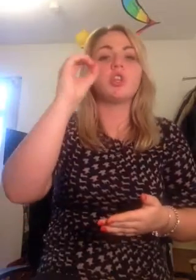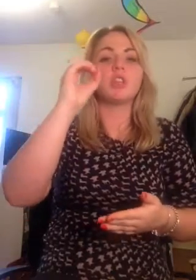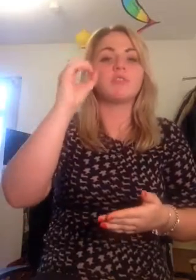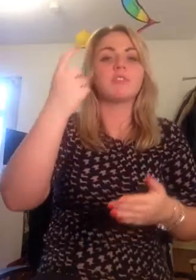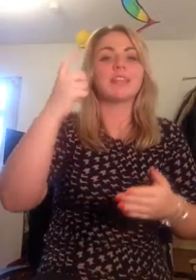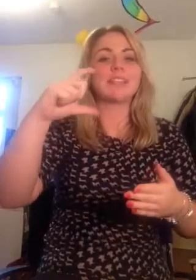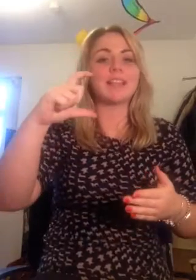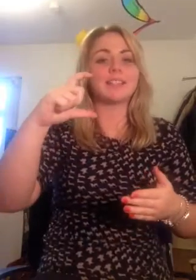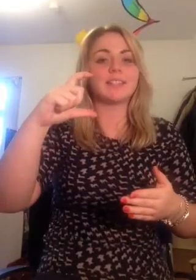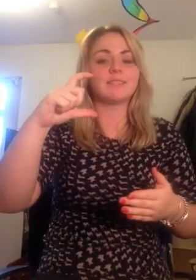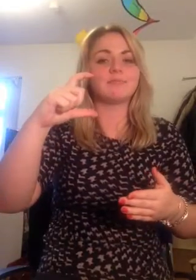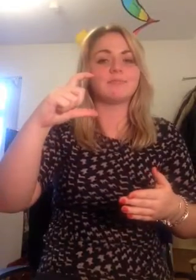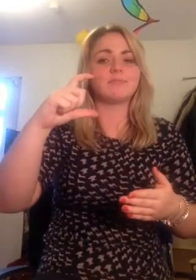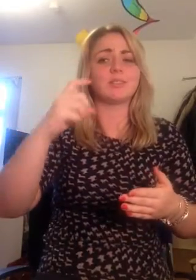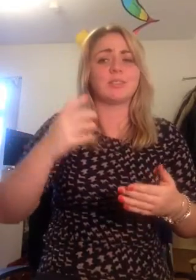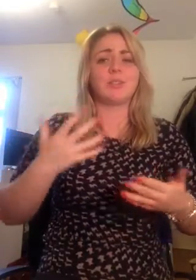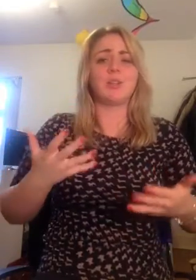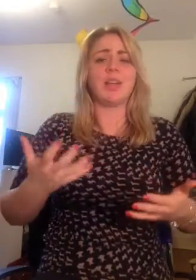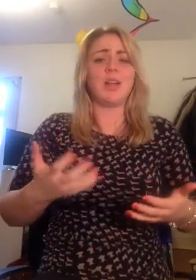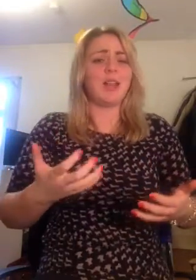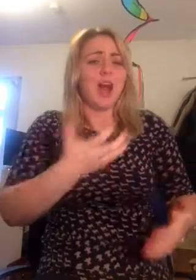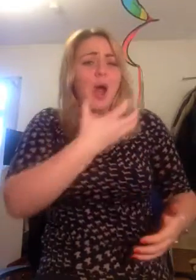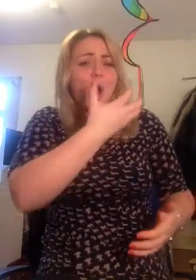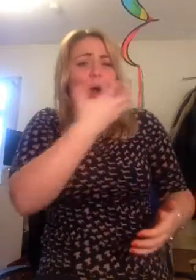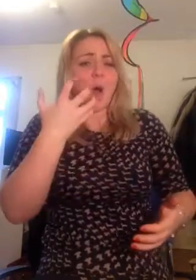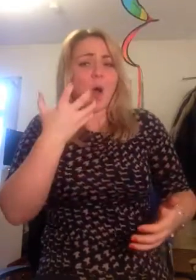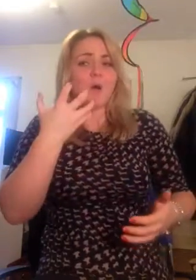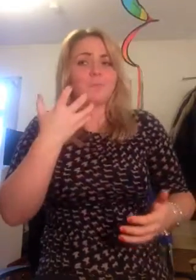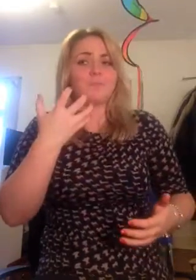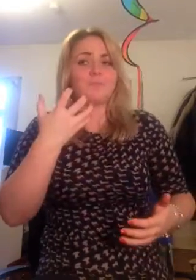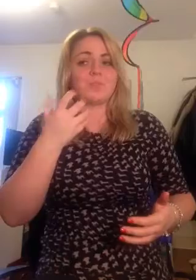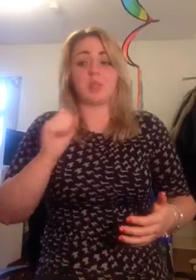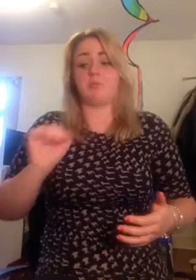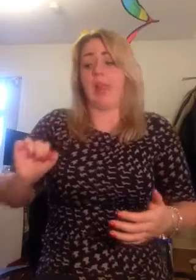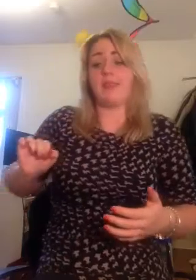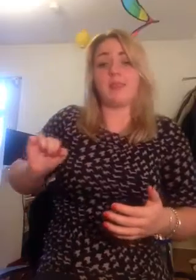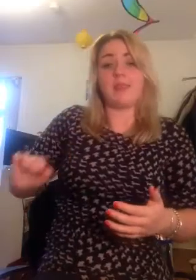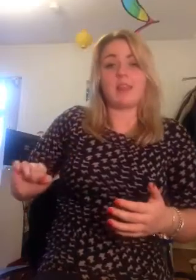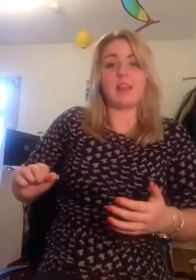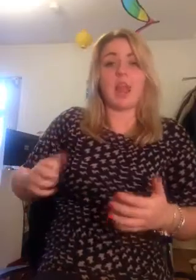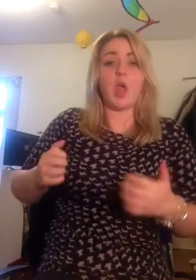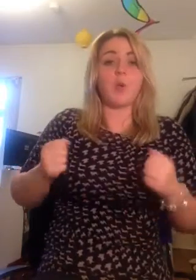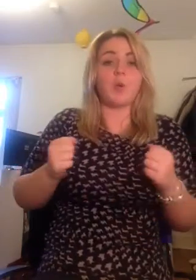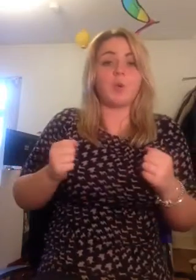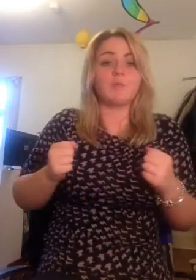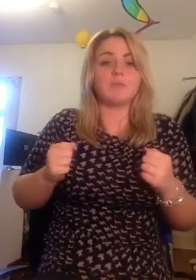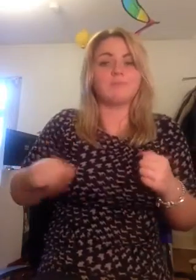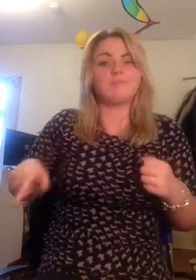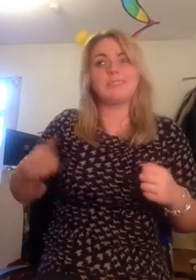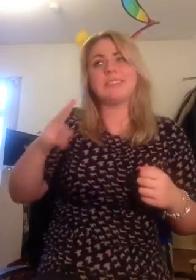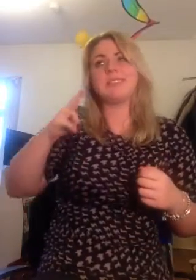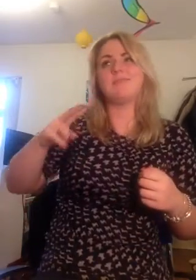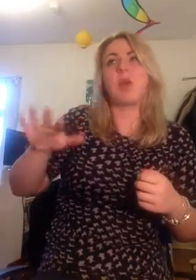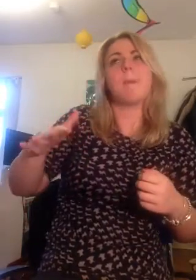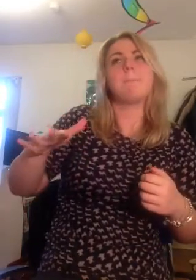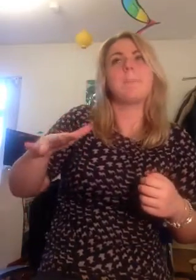heat. And even in their sort of more winter, what we might call winter, they're looking at about 28.